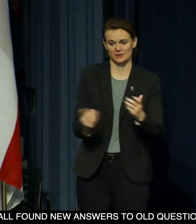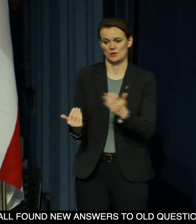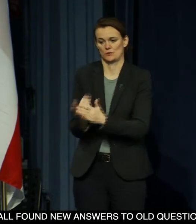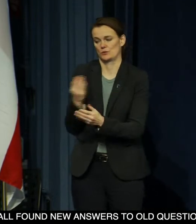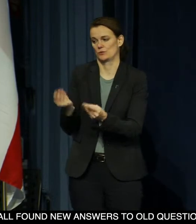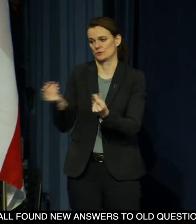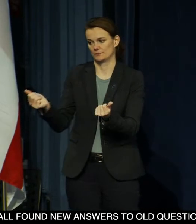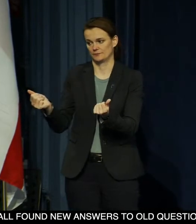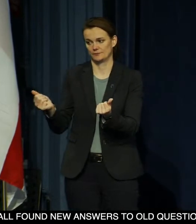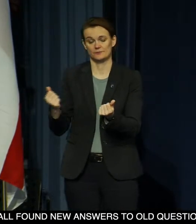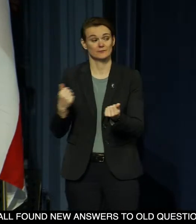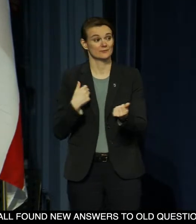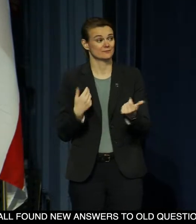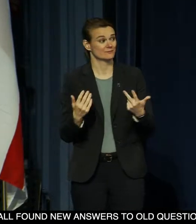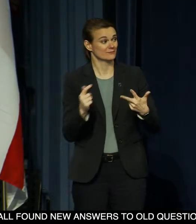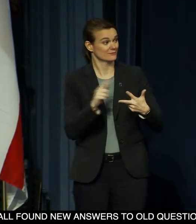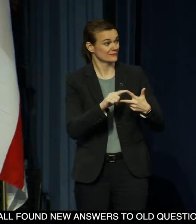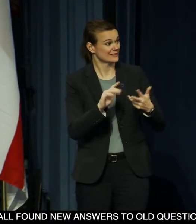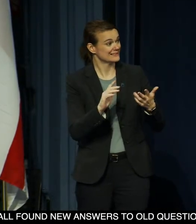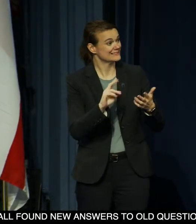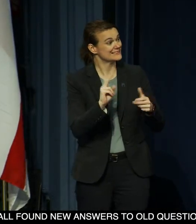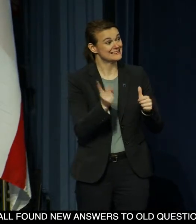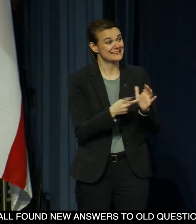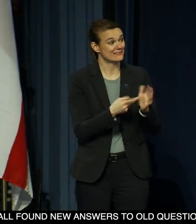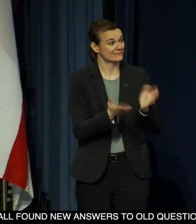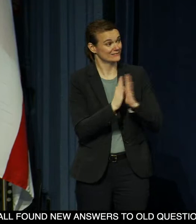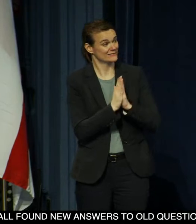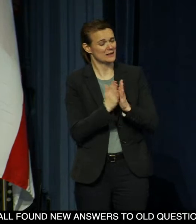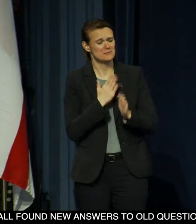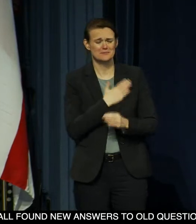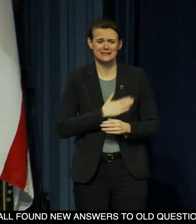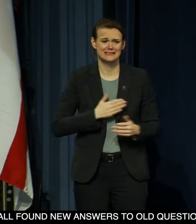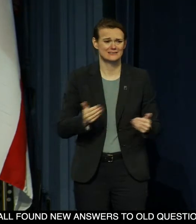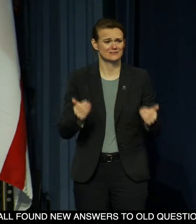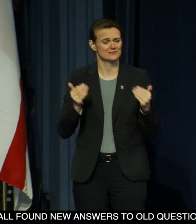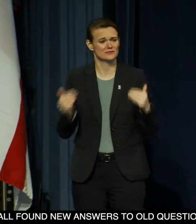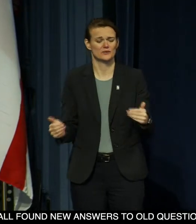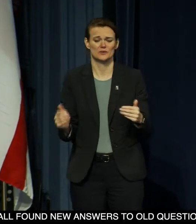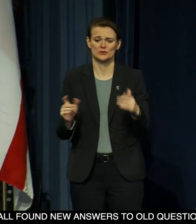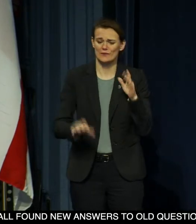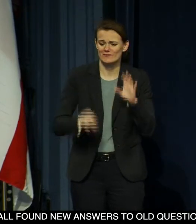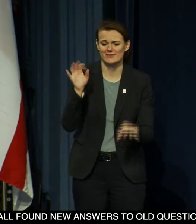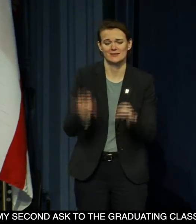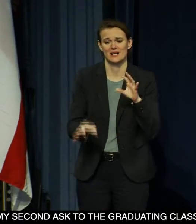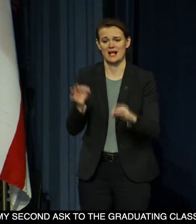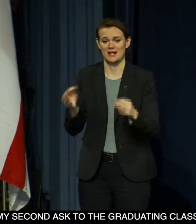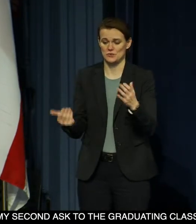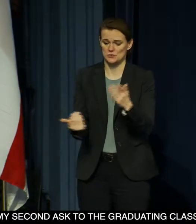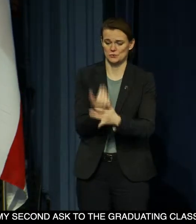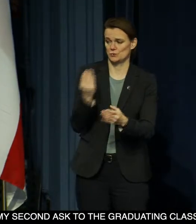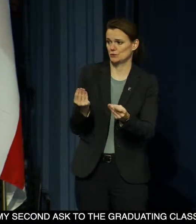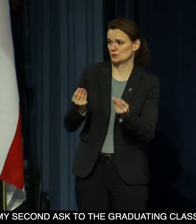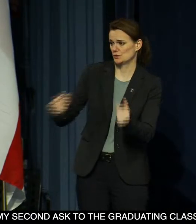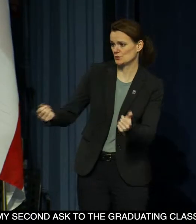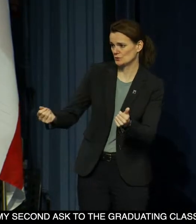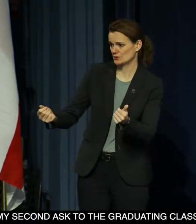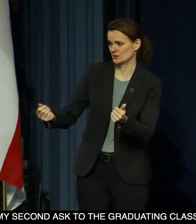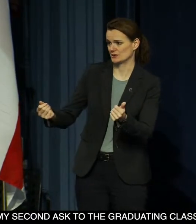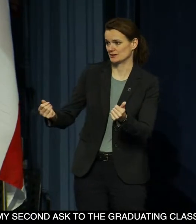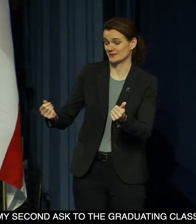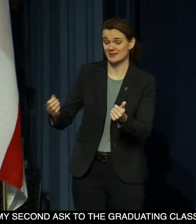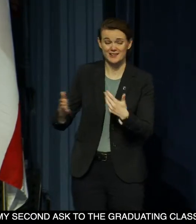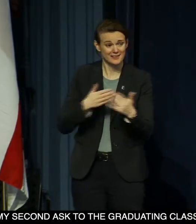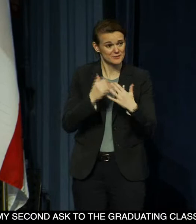is continue to please find big and brave and bold new answers to old